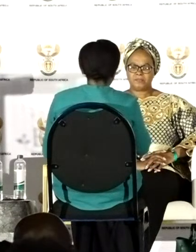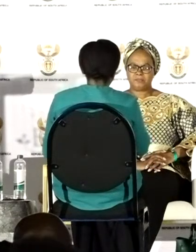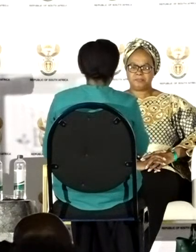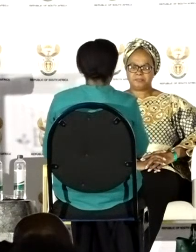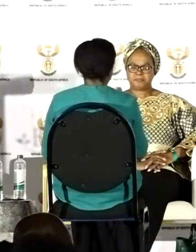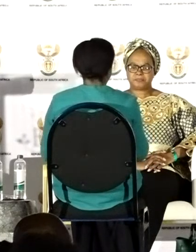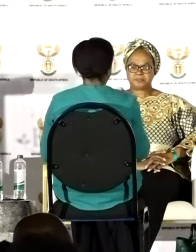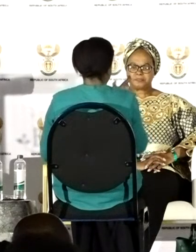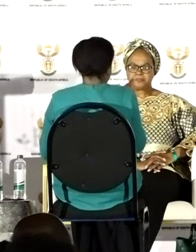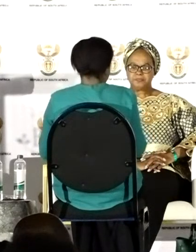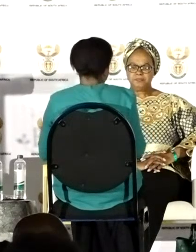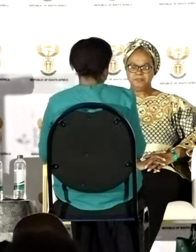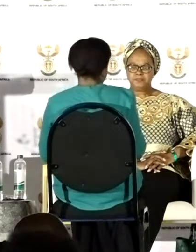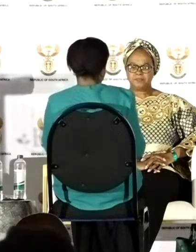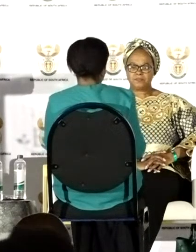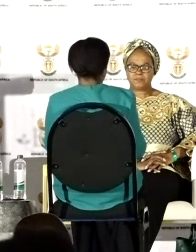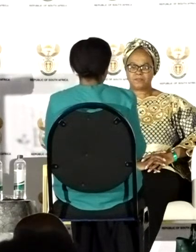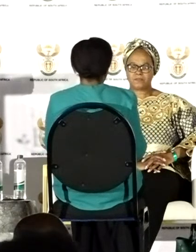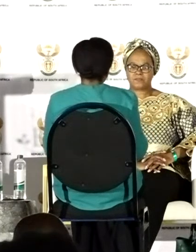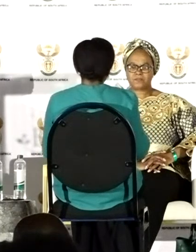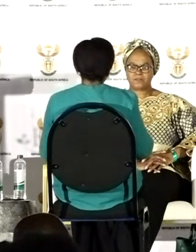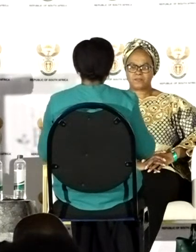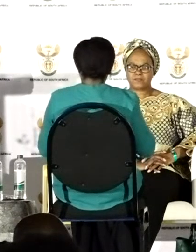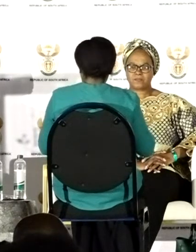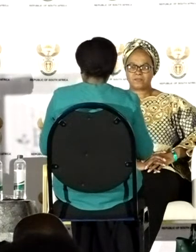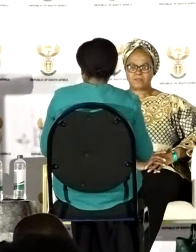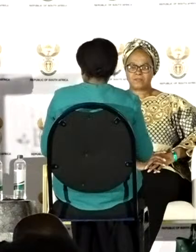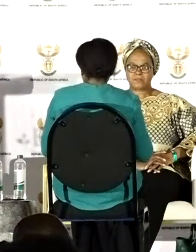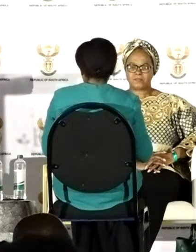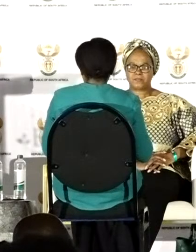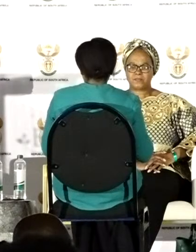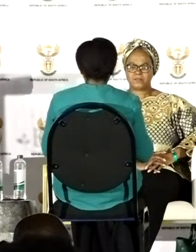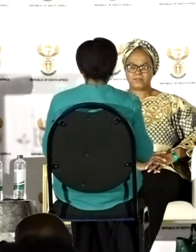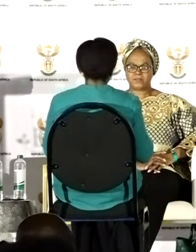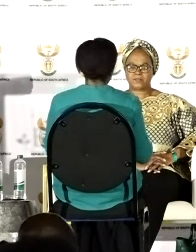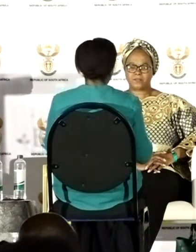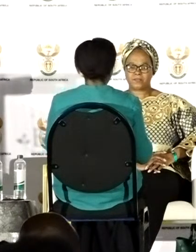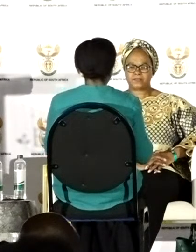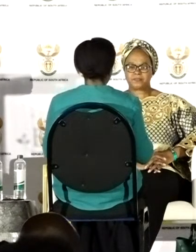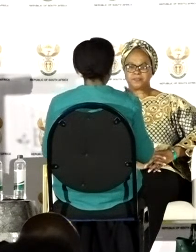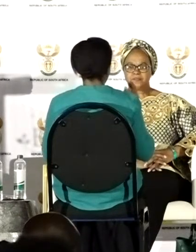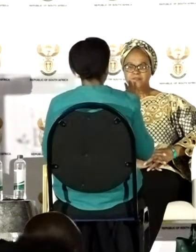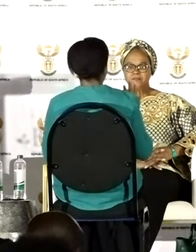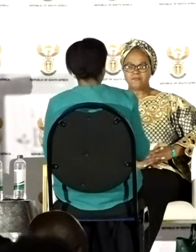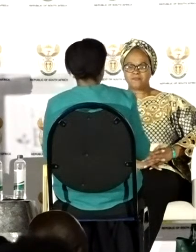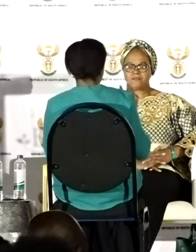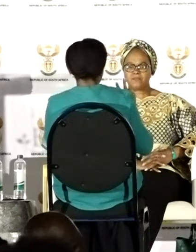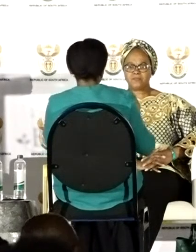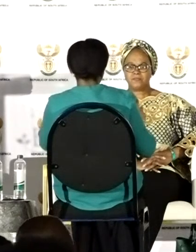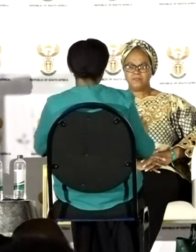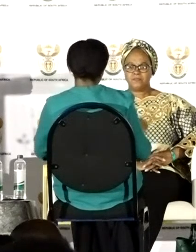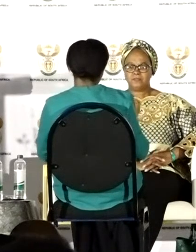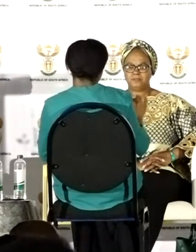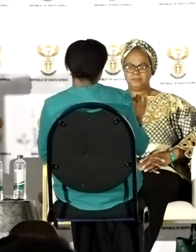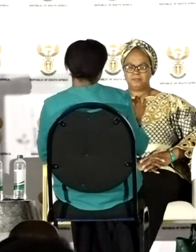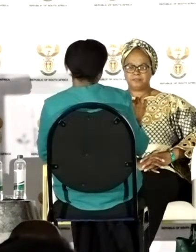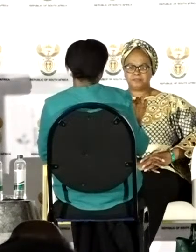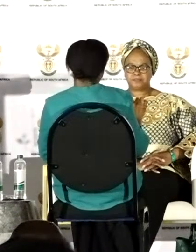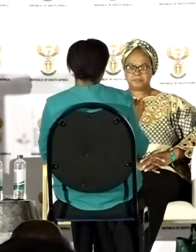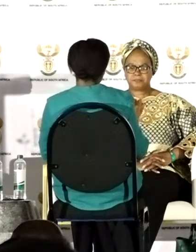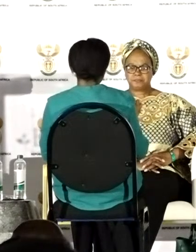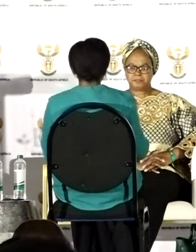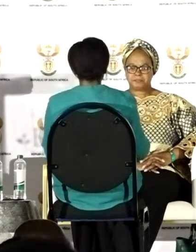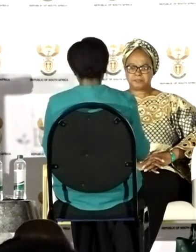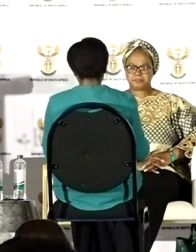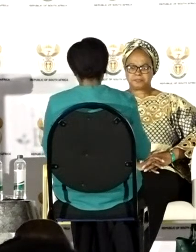person and the health condition and the context within which they live. It's not our health condition